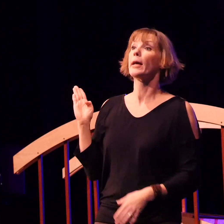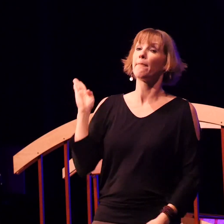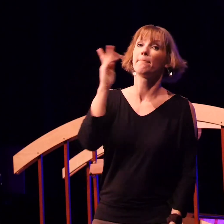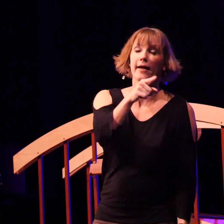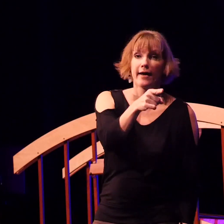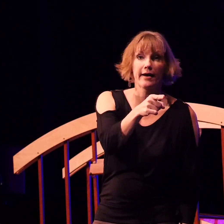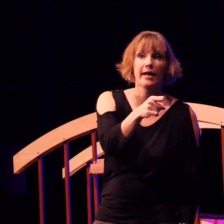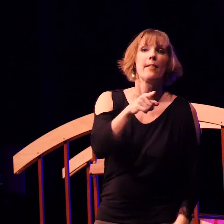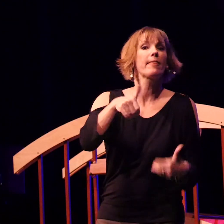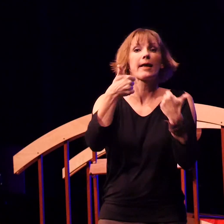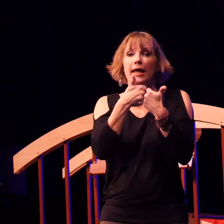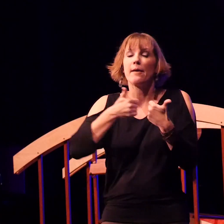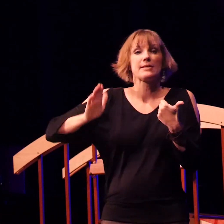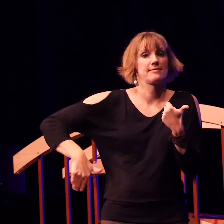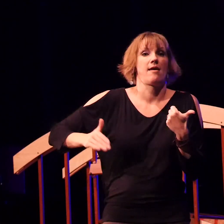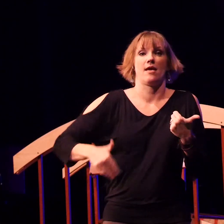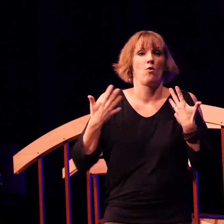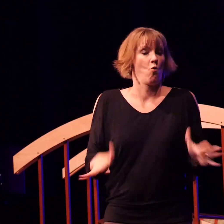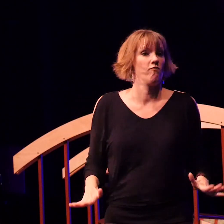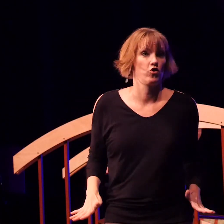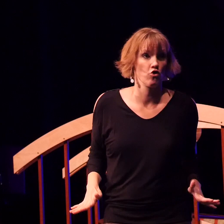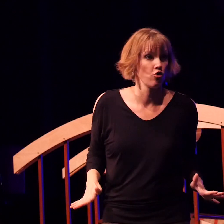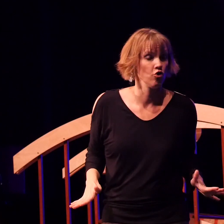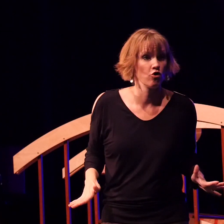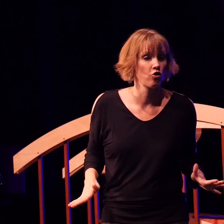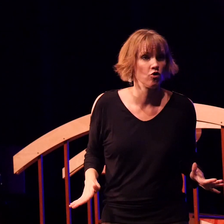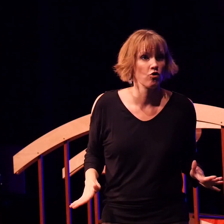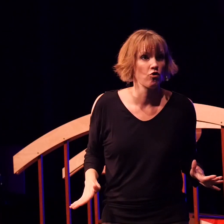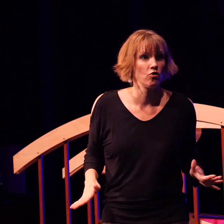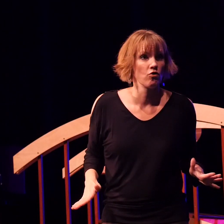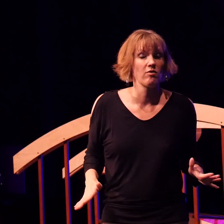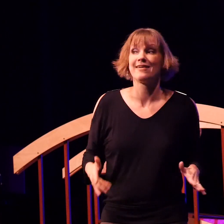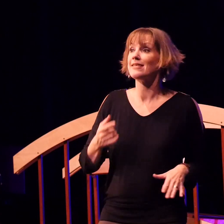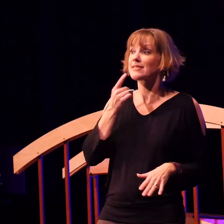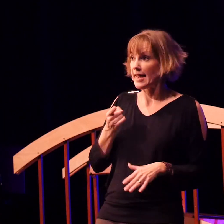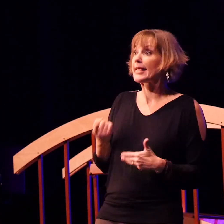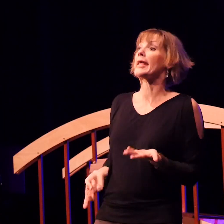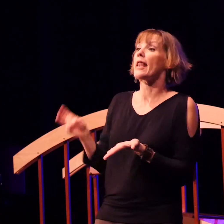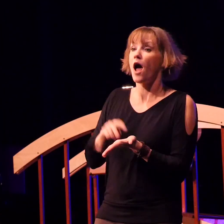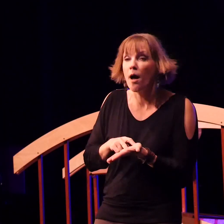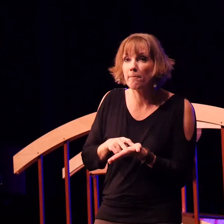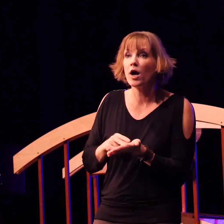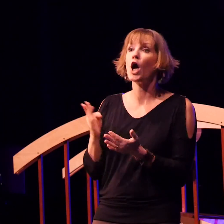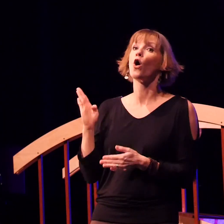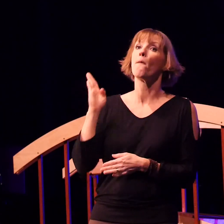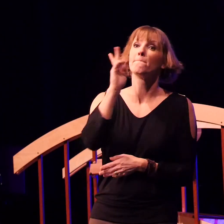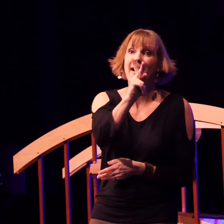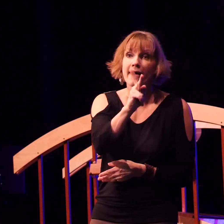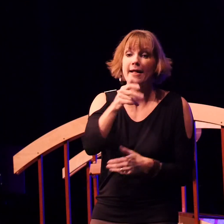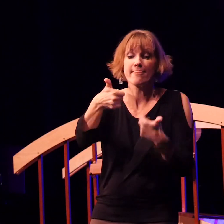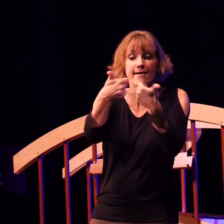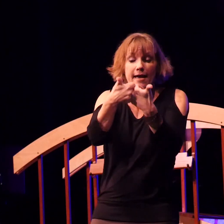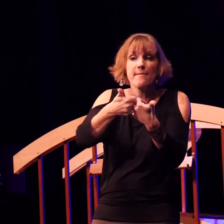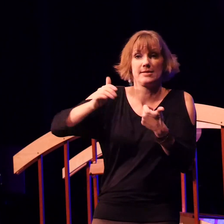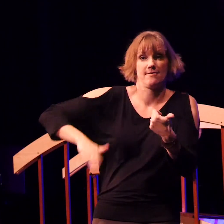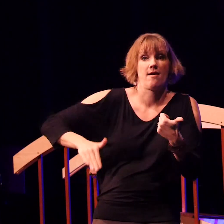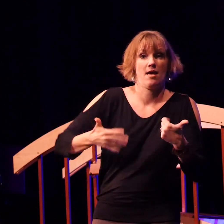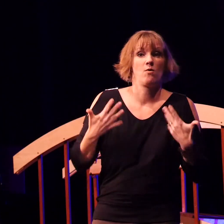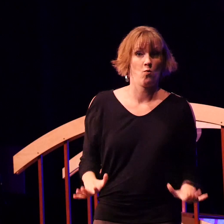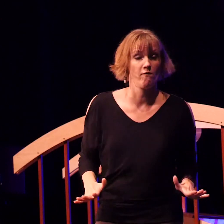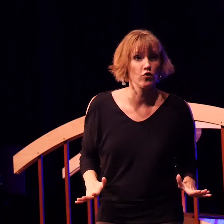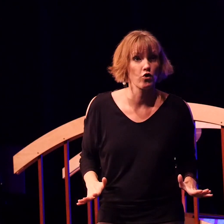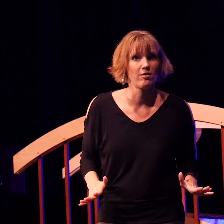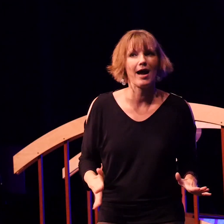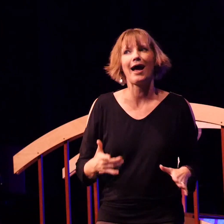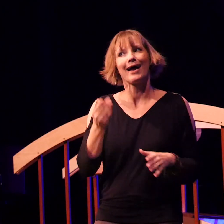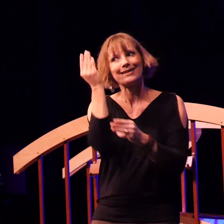back. The game isn't over yet." And he said it again, "Get up and go back. The game isn't over yet." And